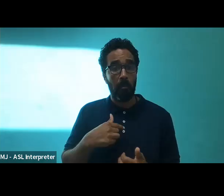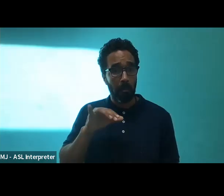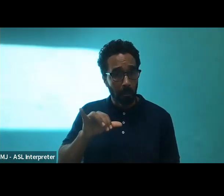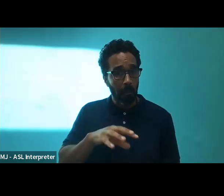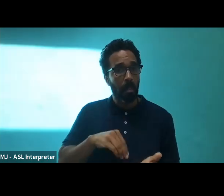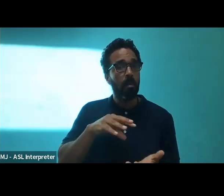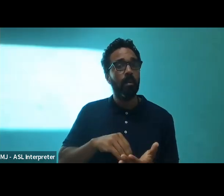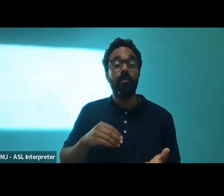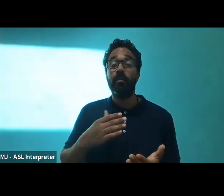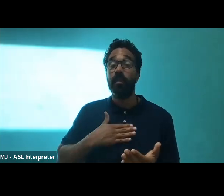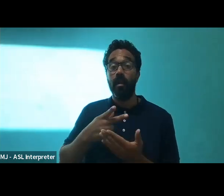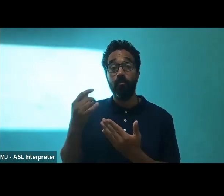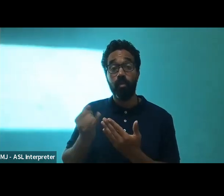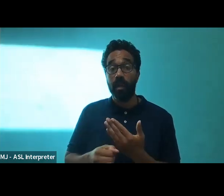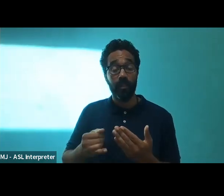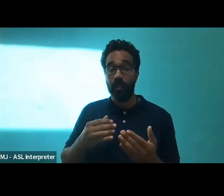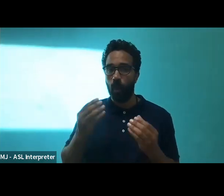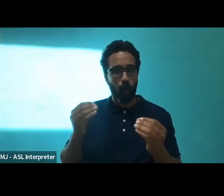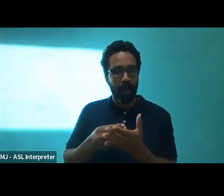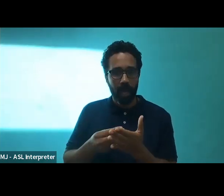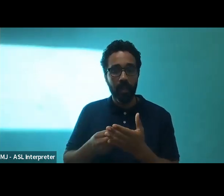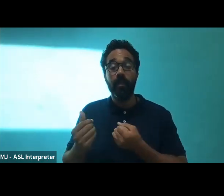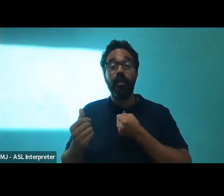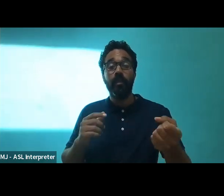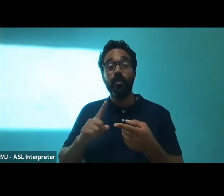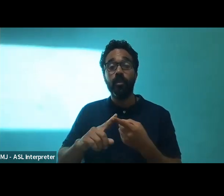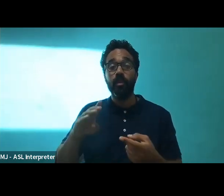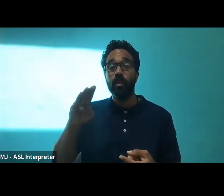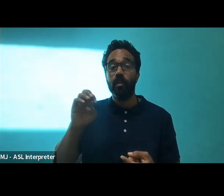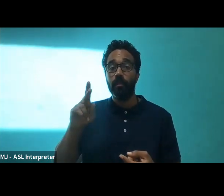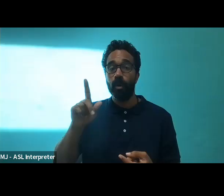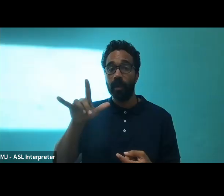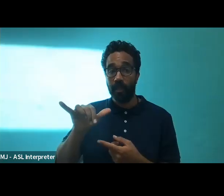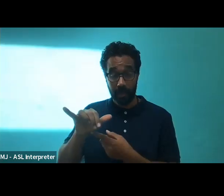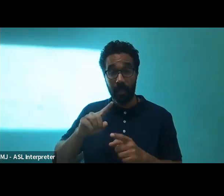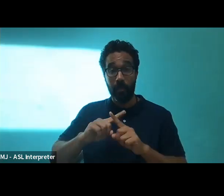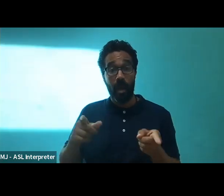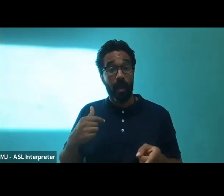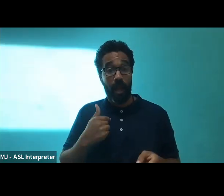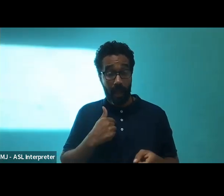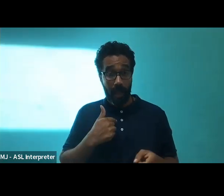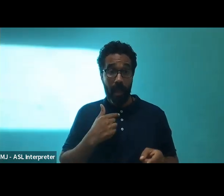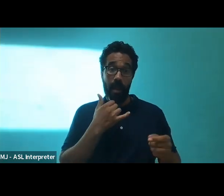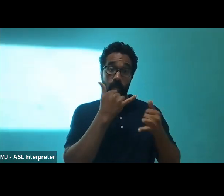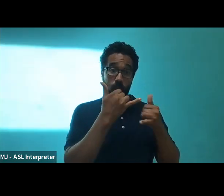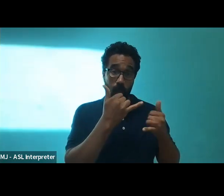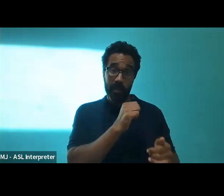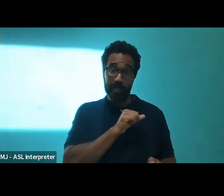to send me to Berkeley, but I interviewed some of that CILs staff by phone to learn what they were